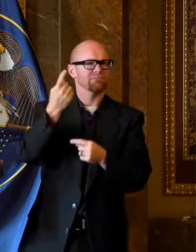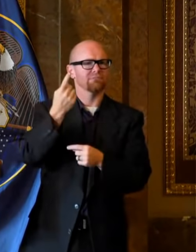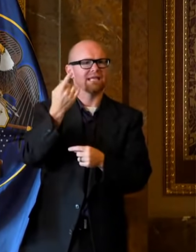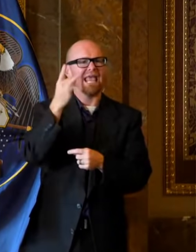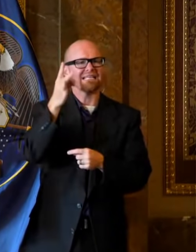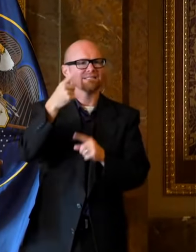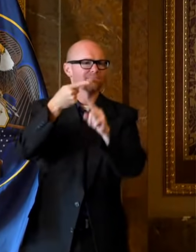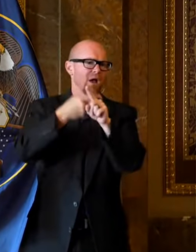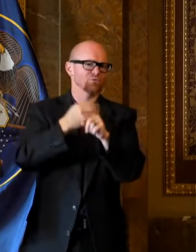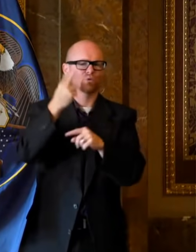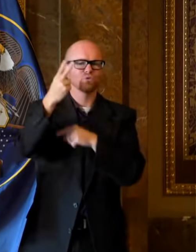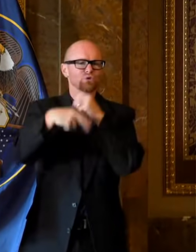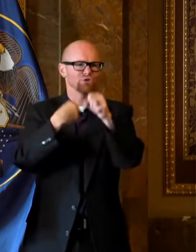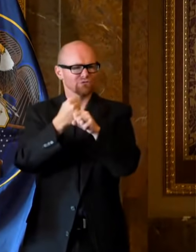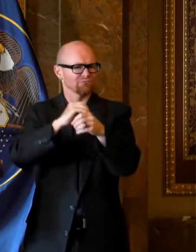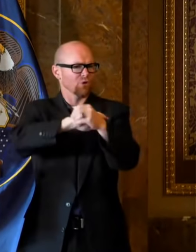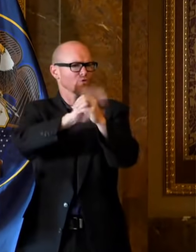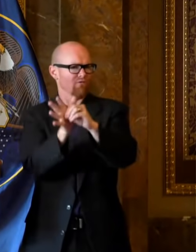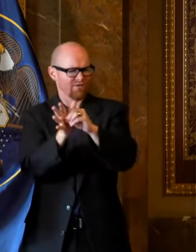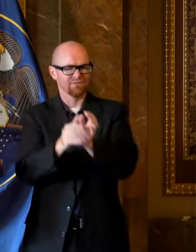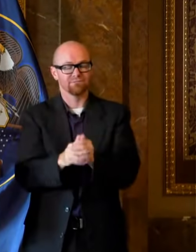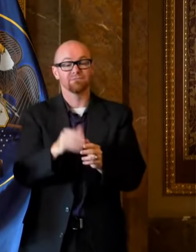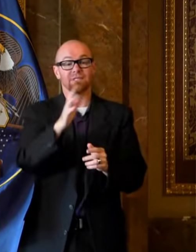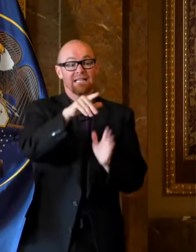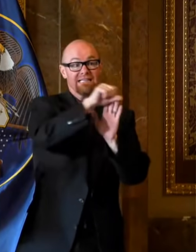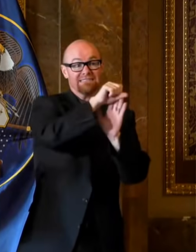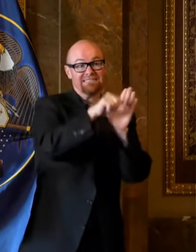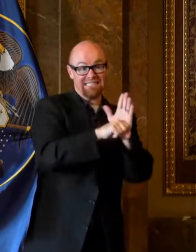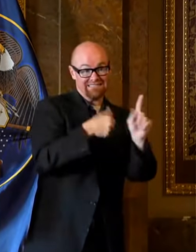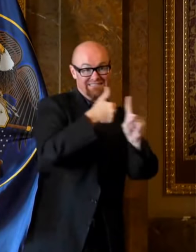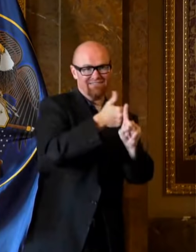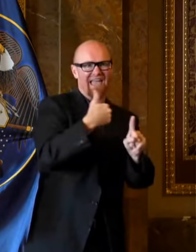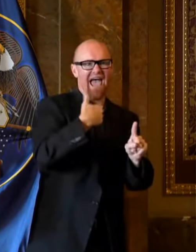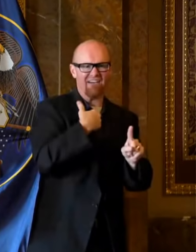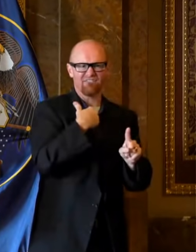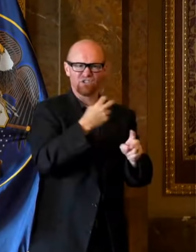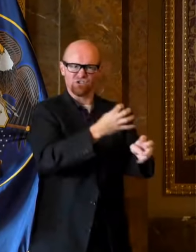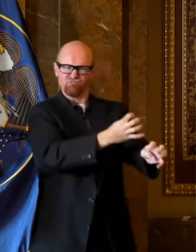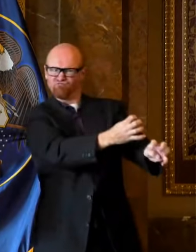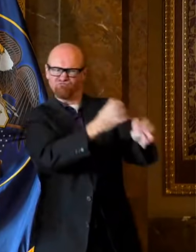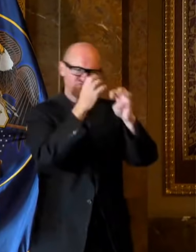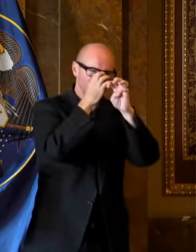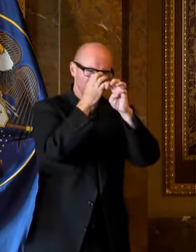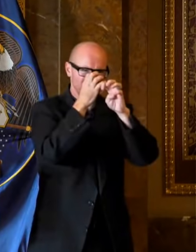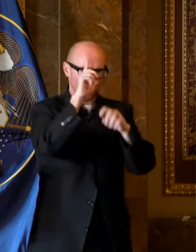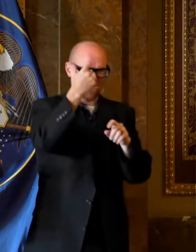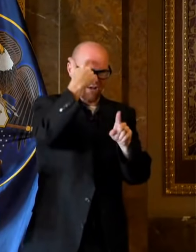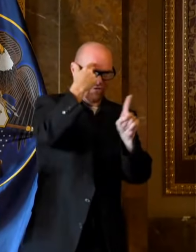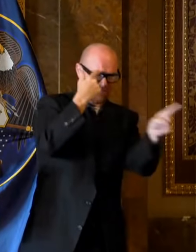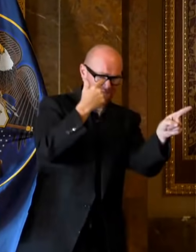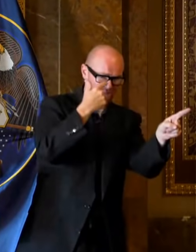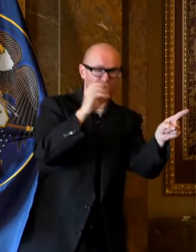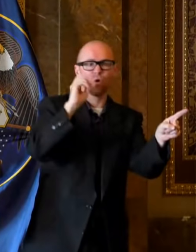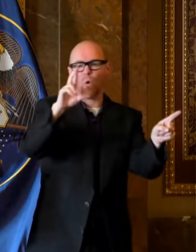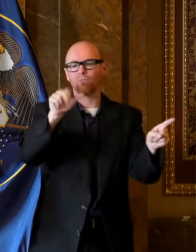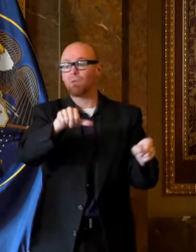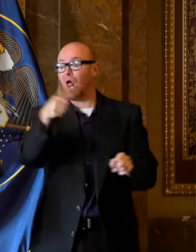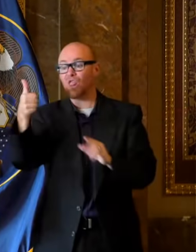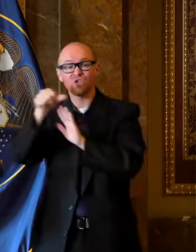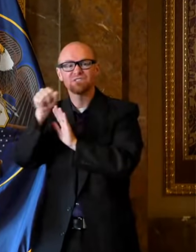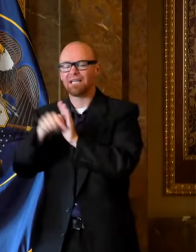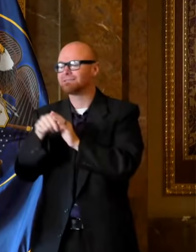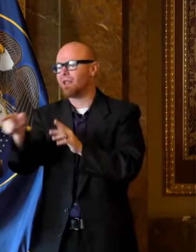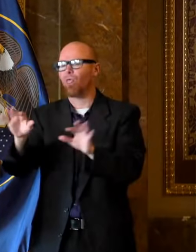states with very, very authoritarian mandates and states with very little mandates or none at